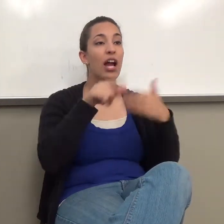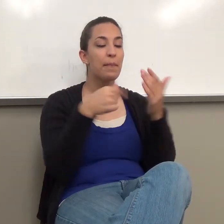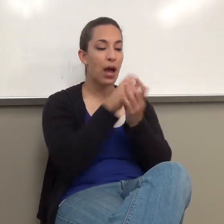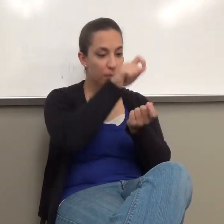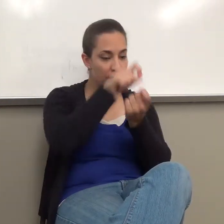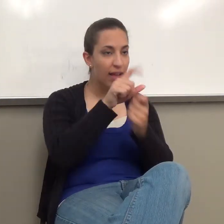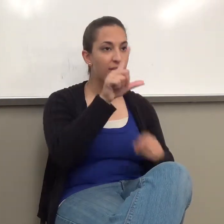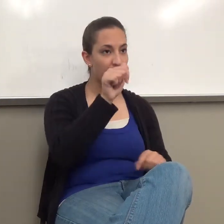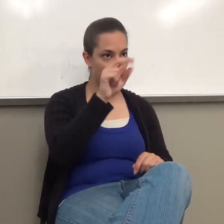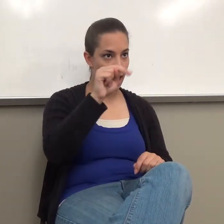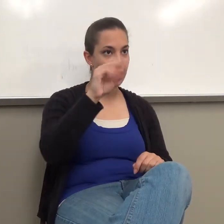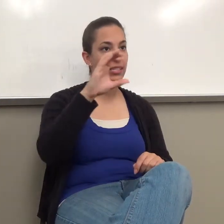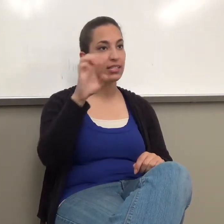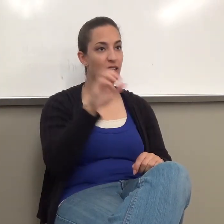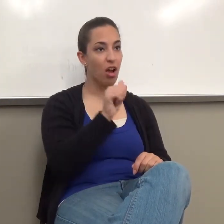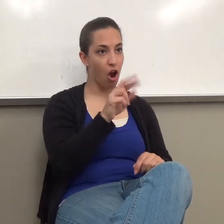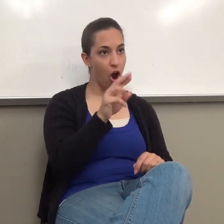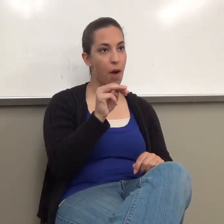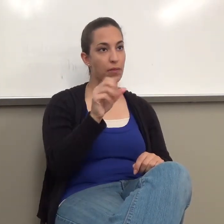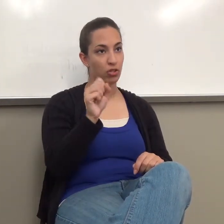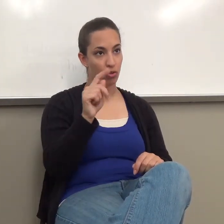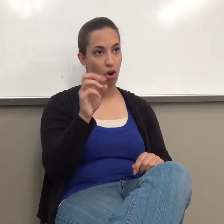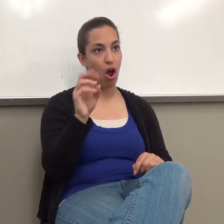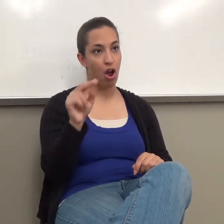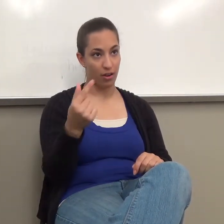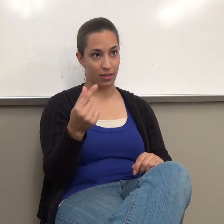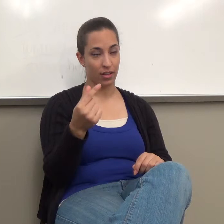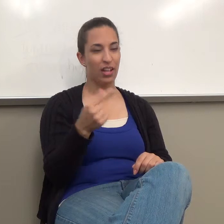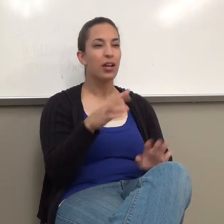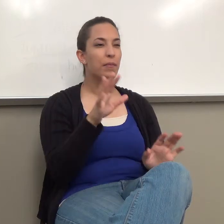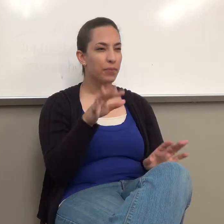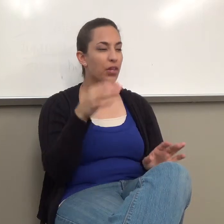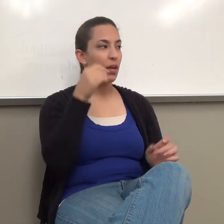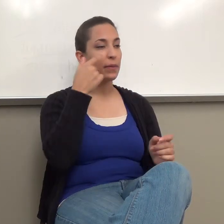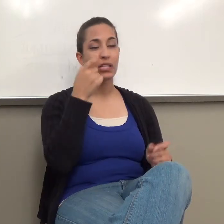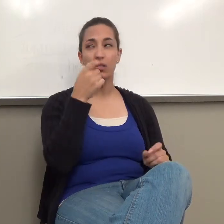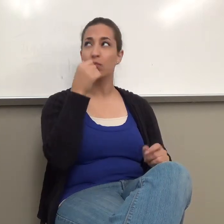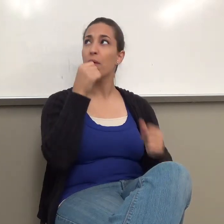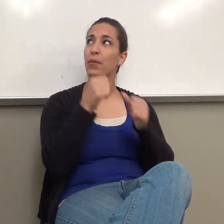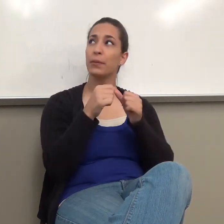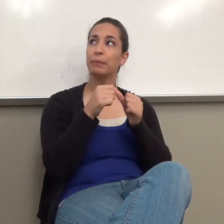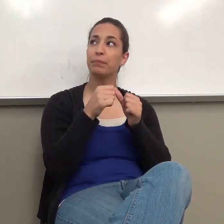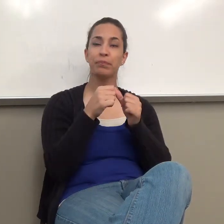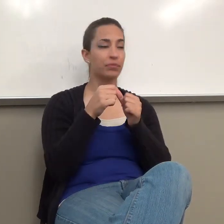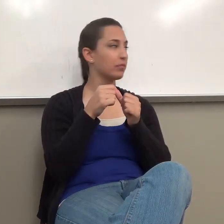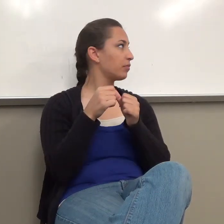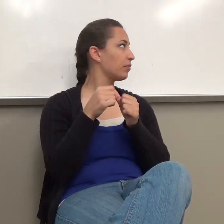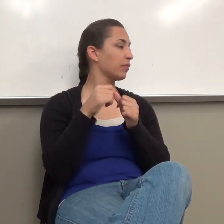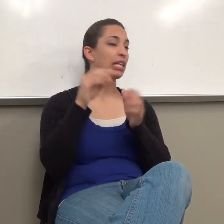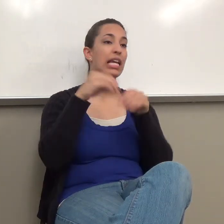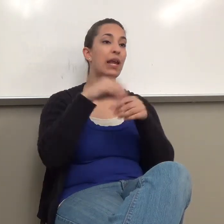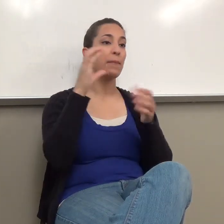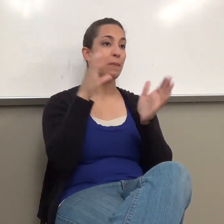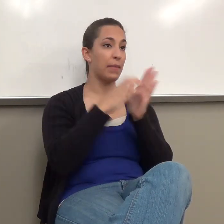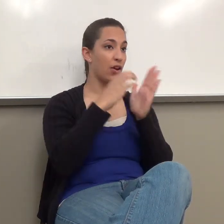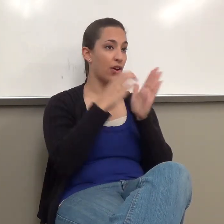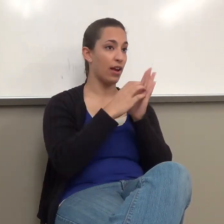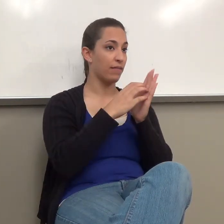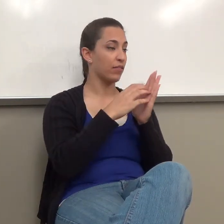So like we said, in a paragraph, does everyone see that? What we have done up to now, the two papers you did, you have a